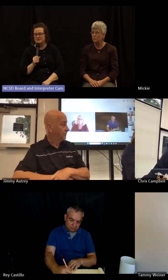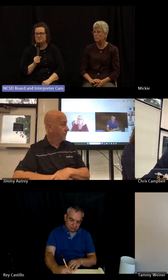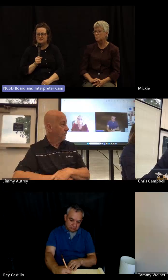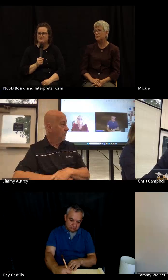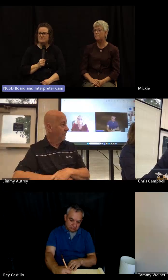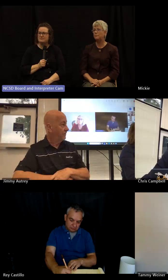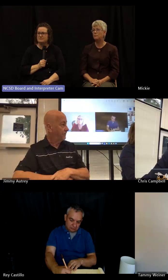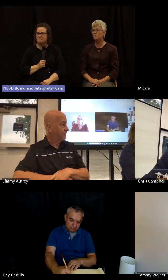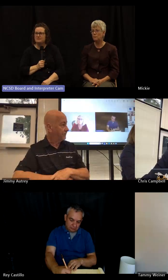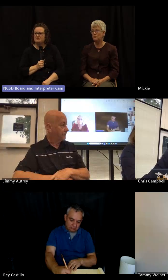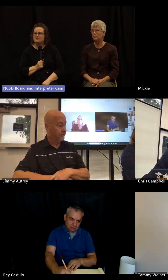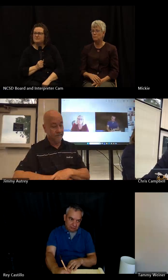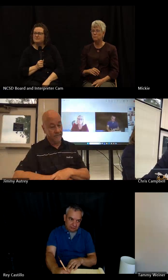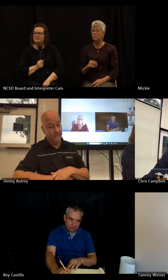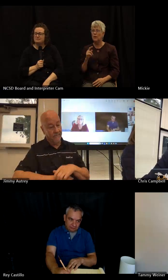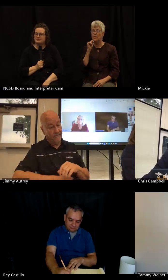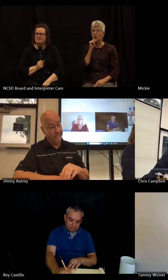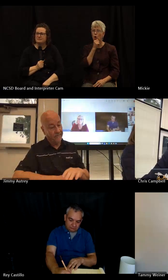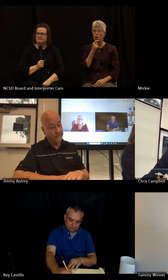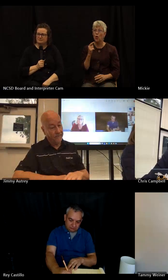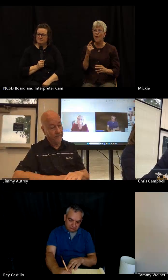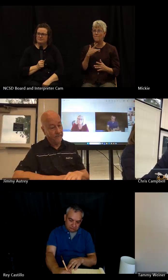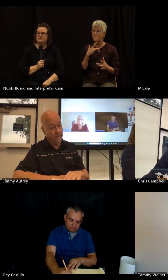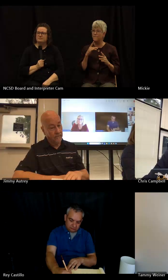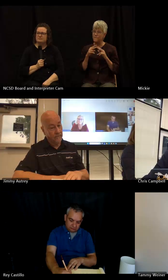yes. Very excited about that.